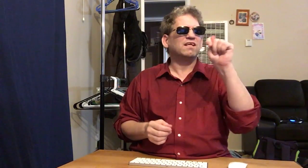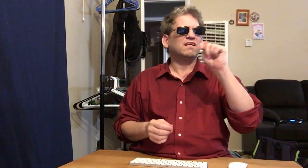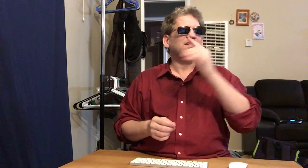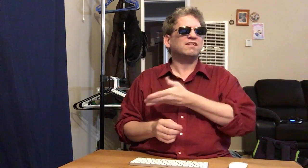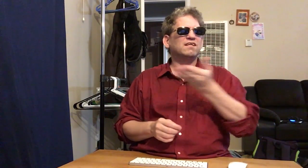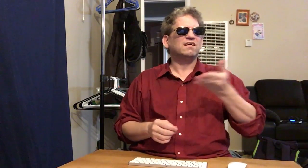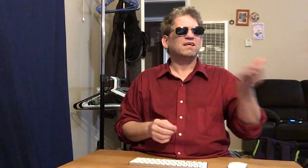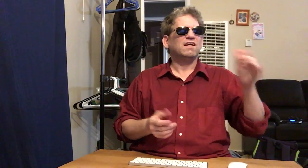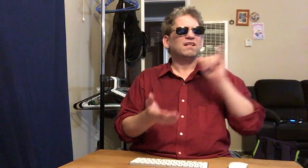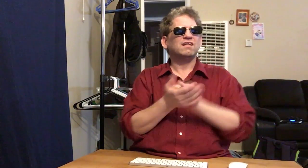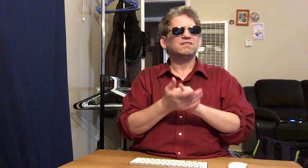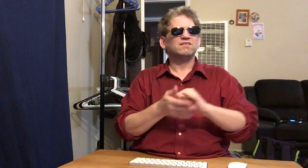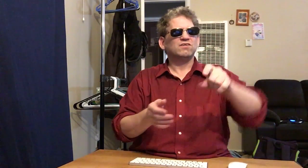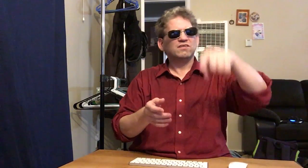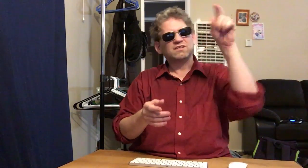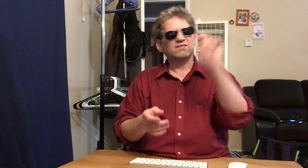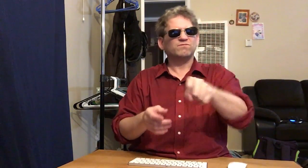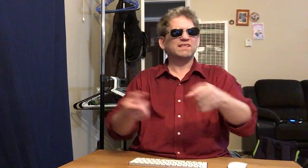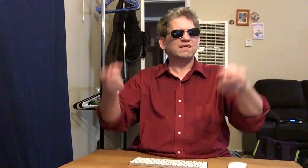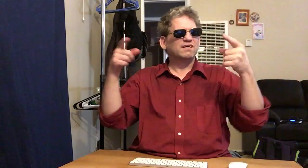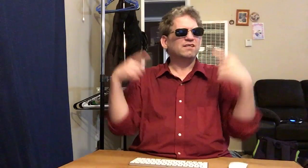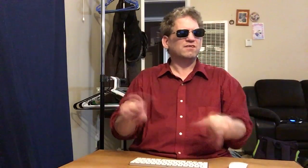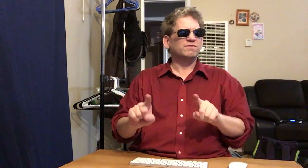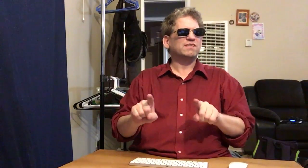Presented by Far Cry 5. Available now.